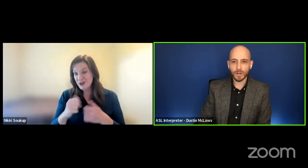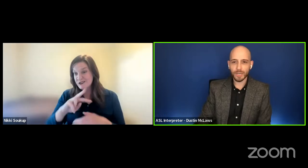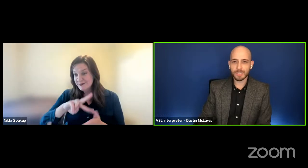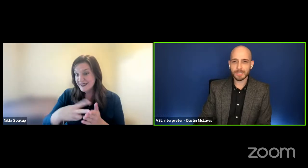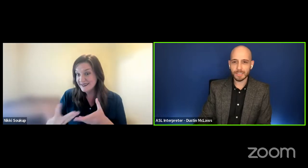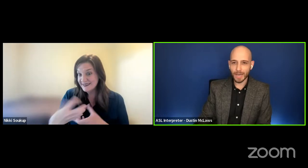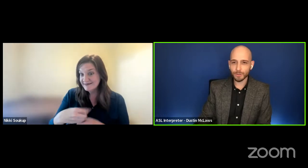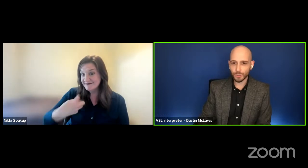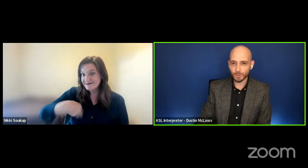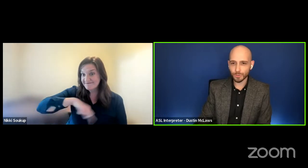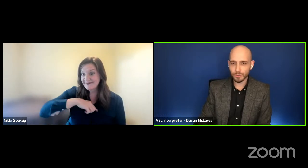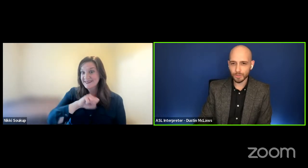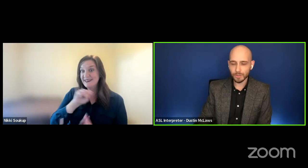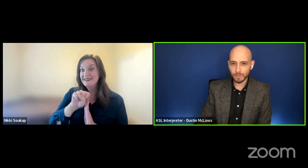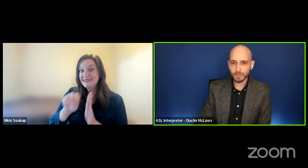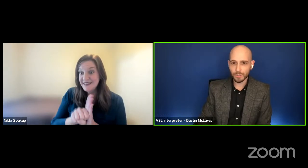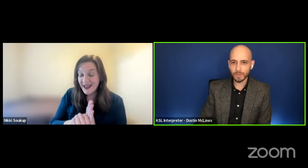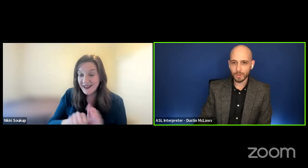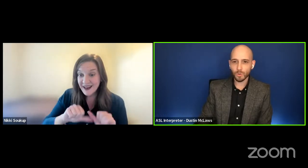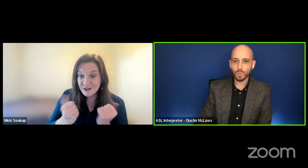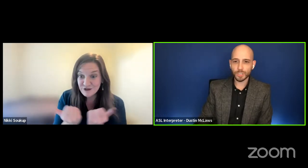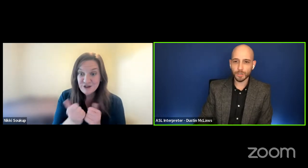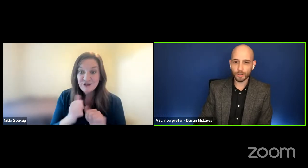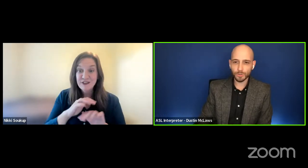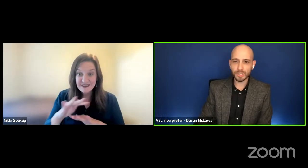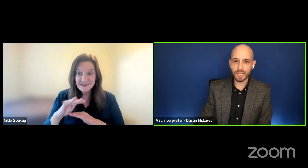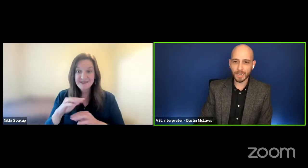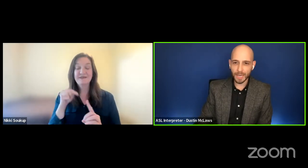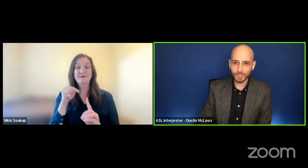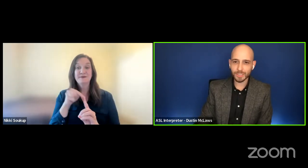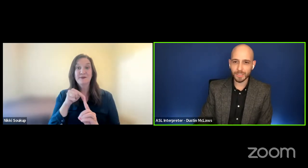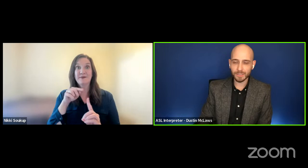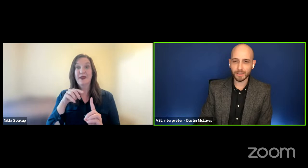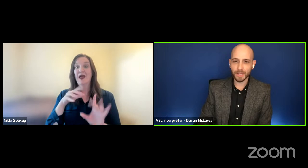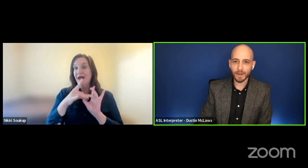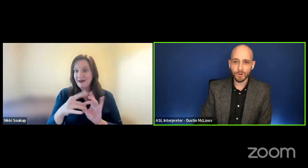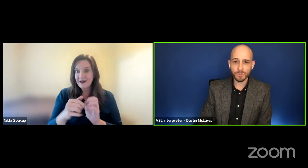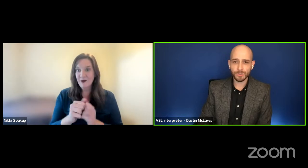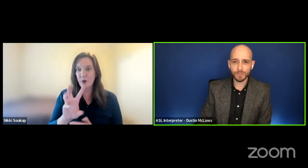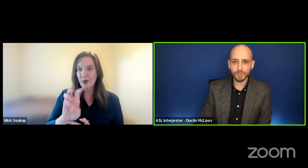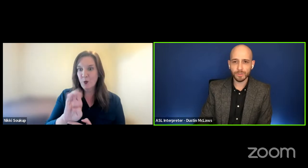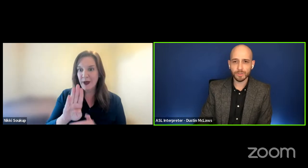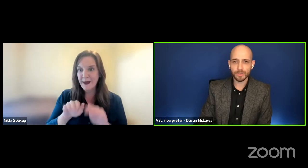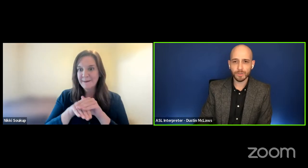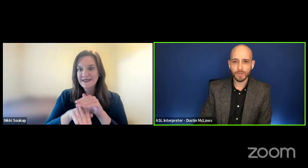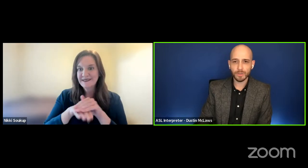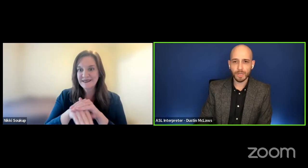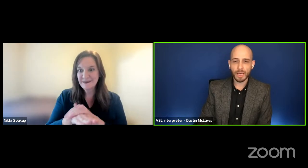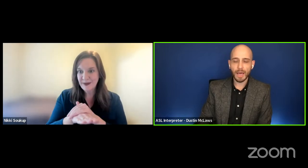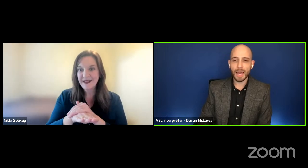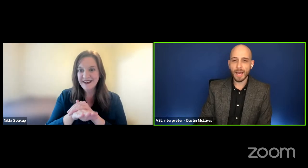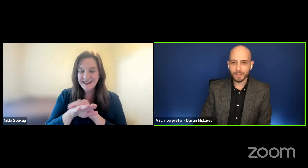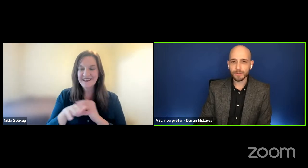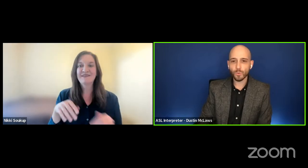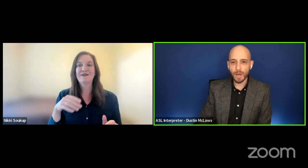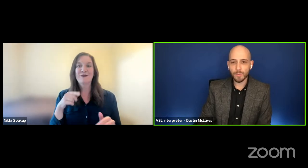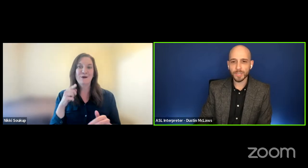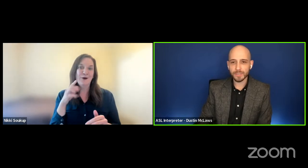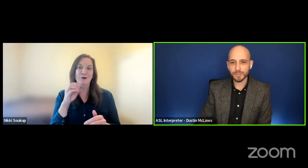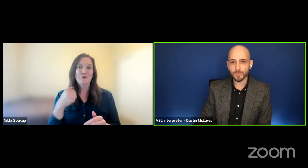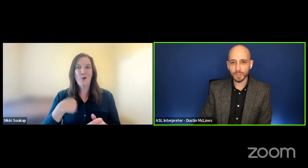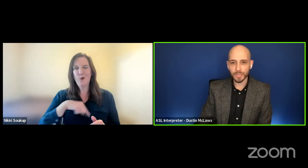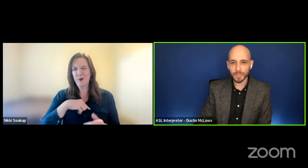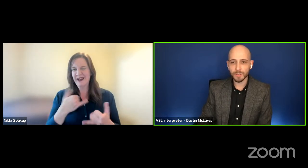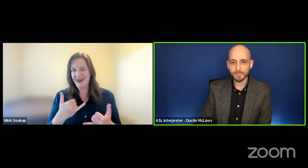This is regarding Title II, which includes state agencies like ours, and